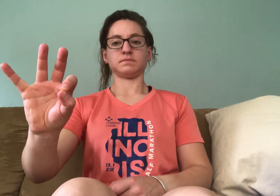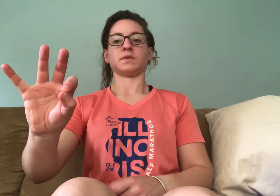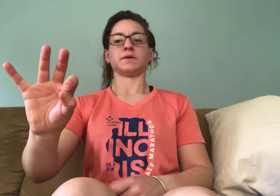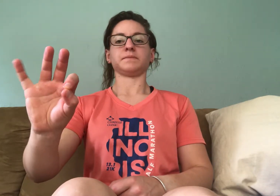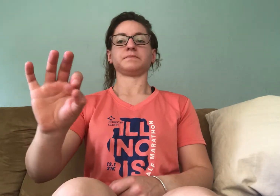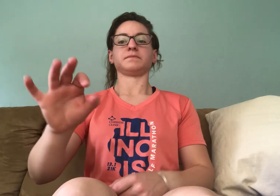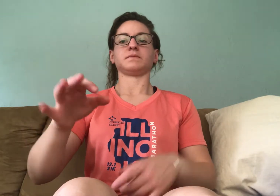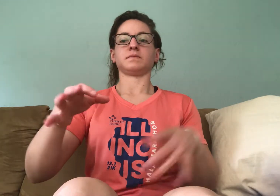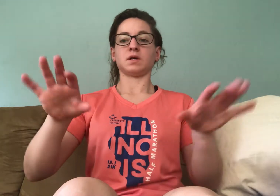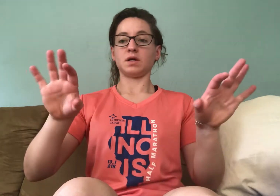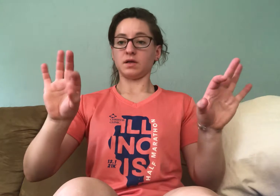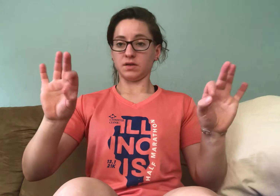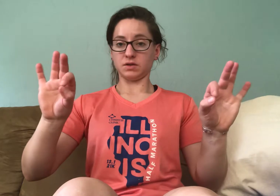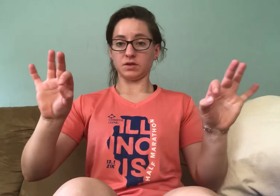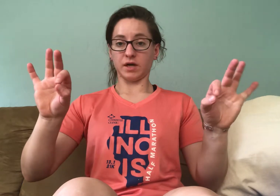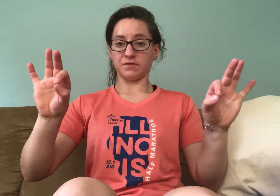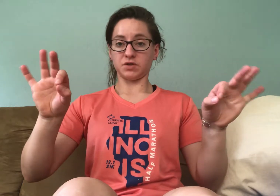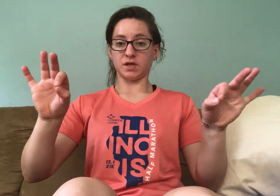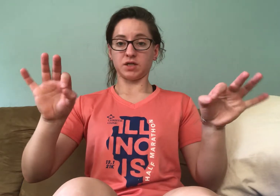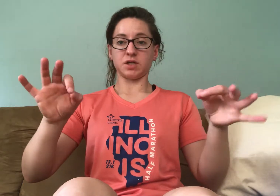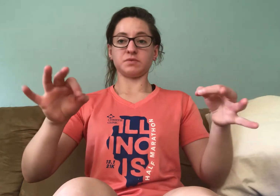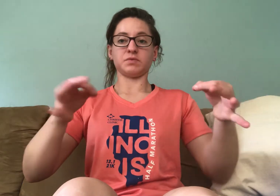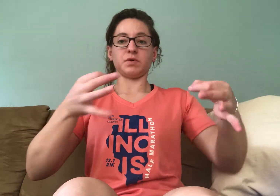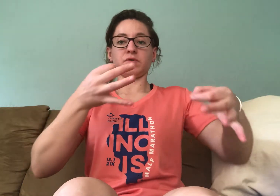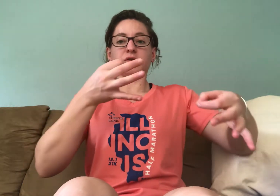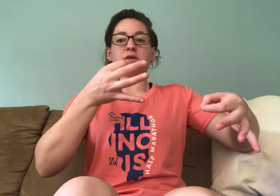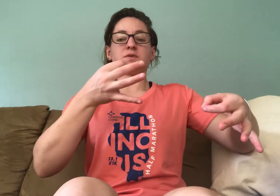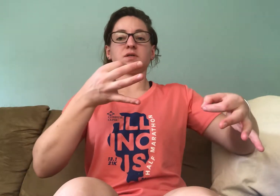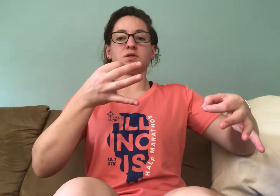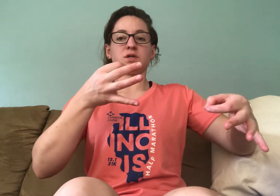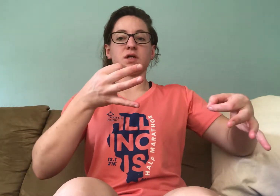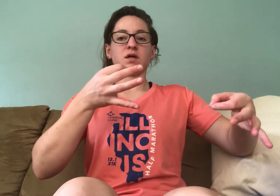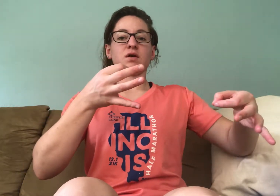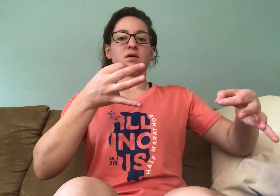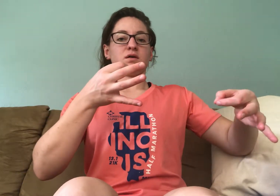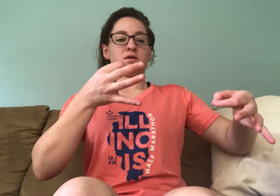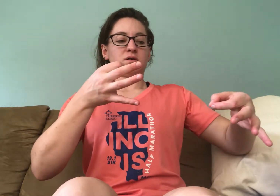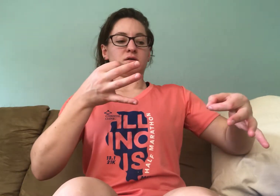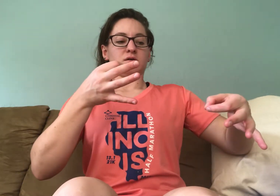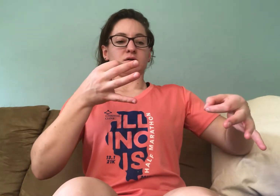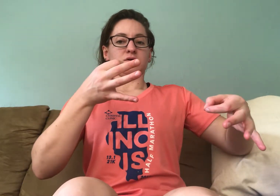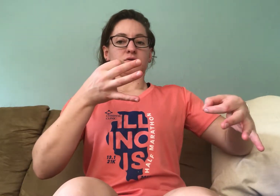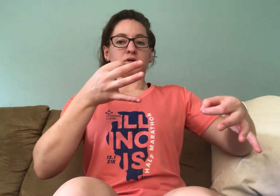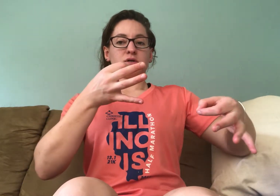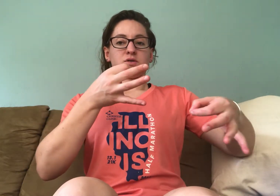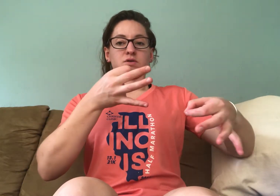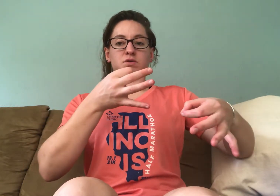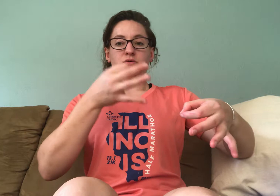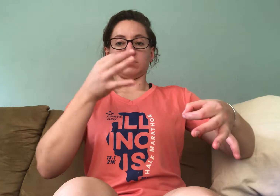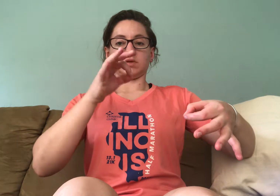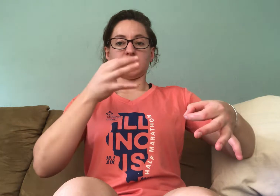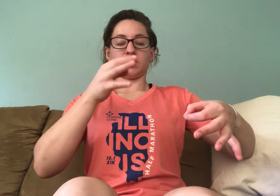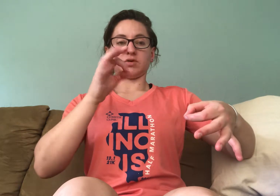Okay, the F is your hand shapes for both. This one's a little tricky. You're going to take your